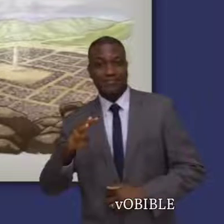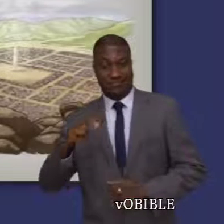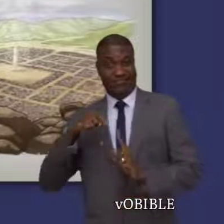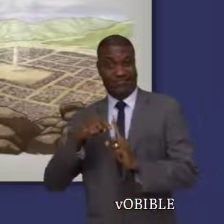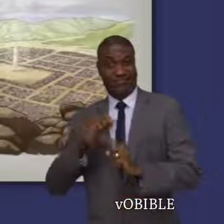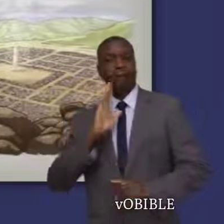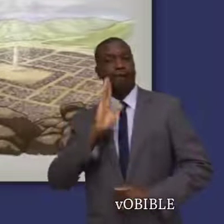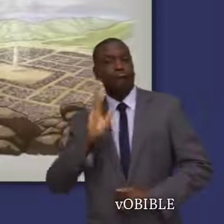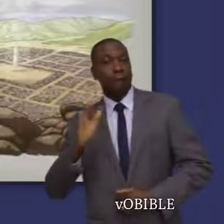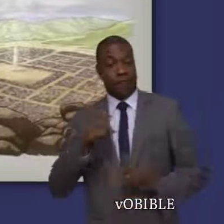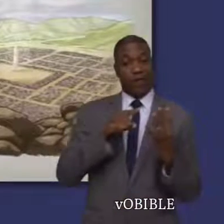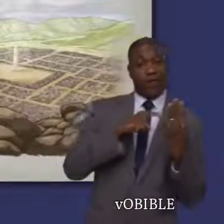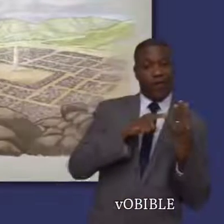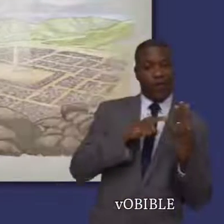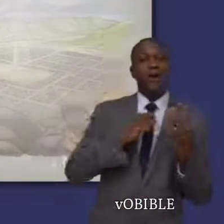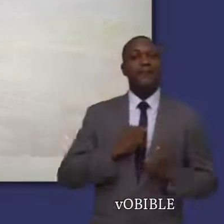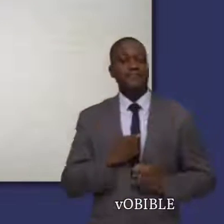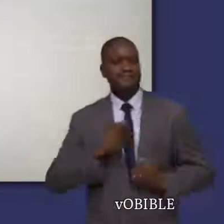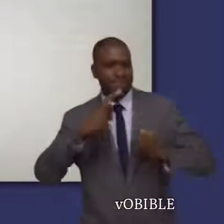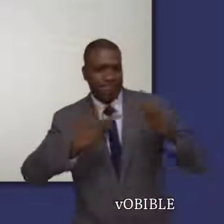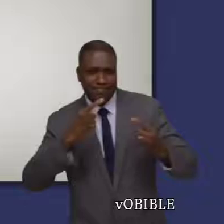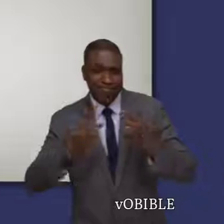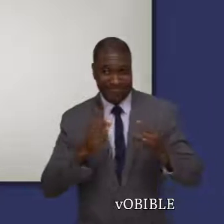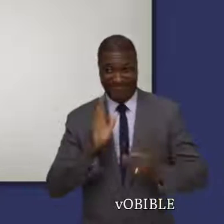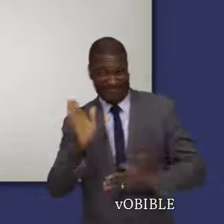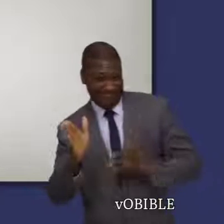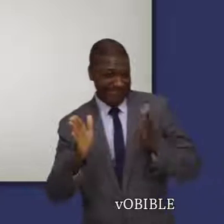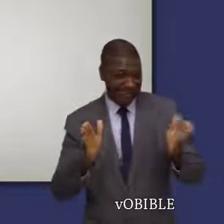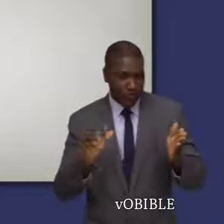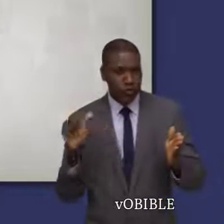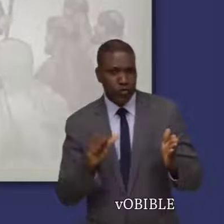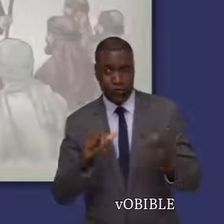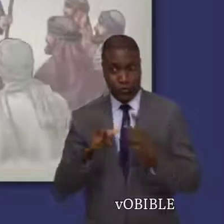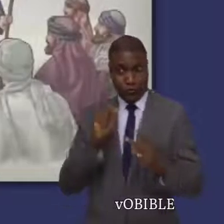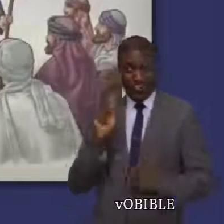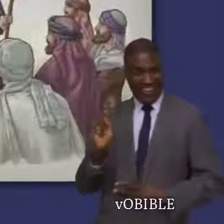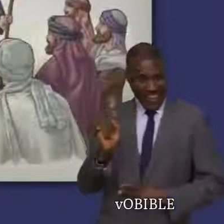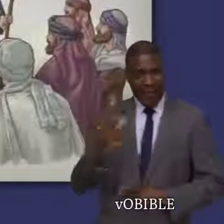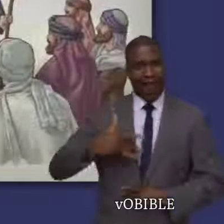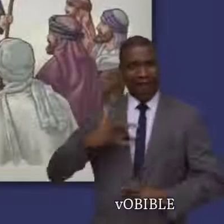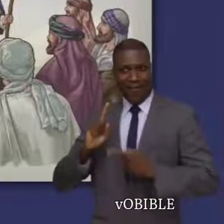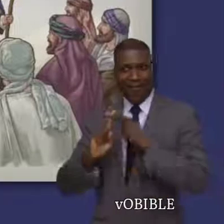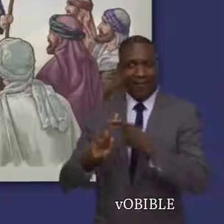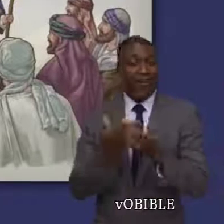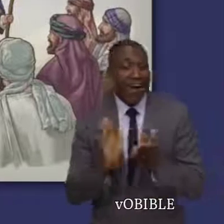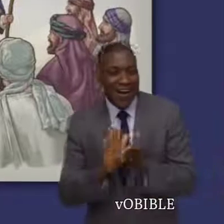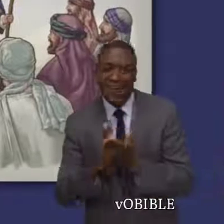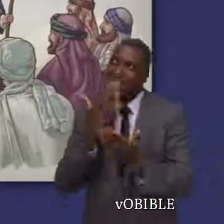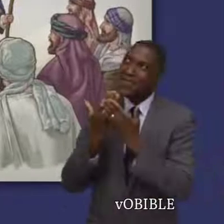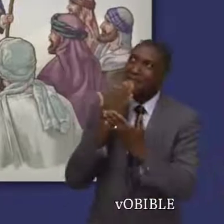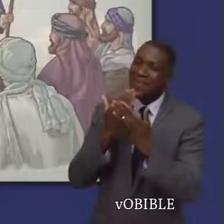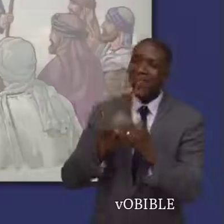choose life by obeying Jehovah. In chapter 31, Jehovah commissions Joshua